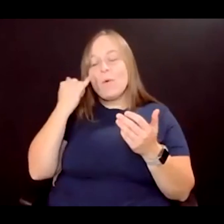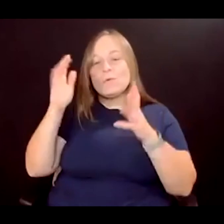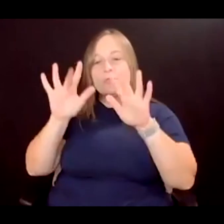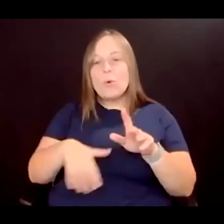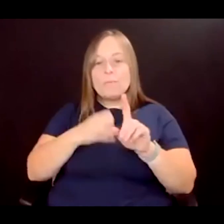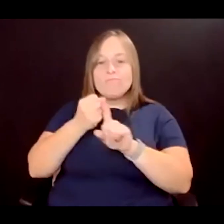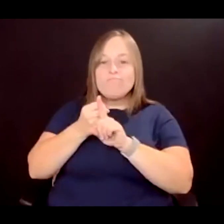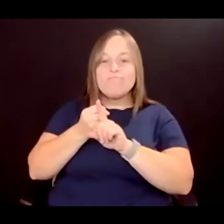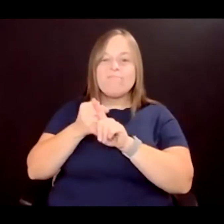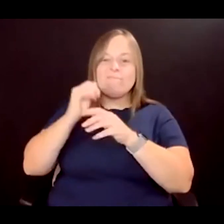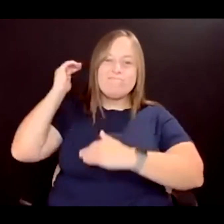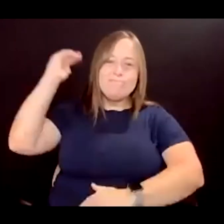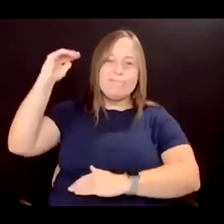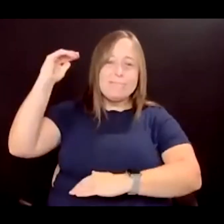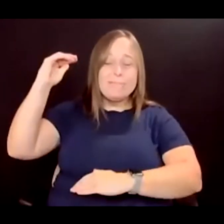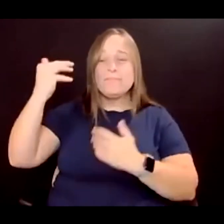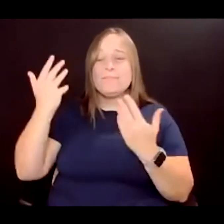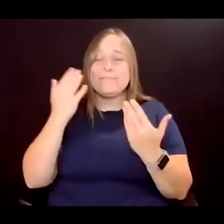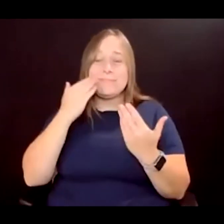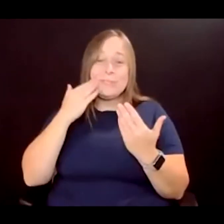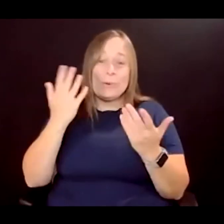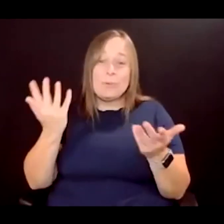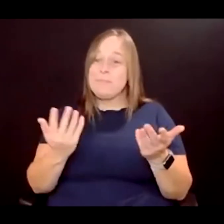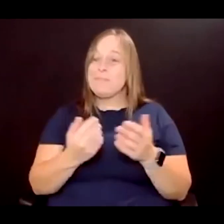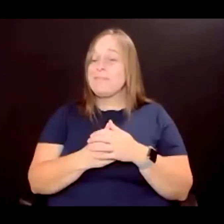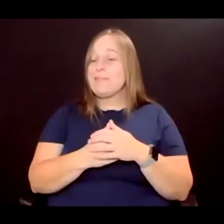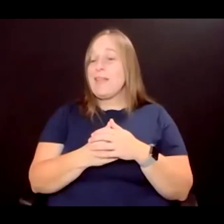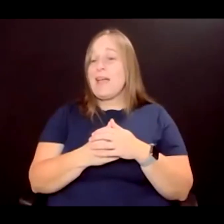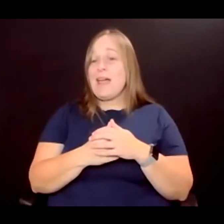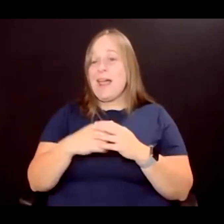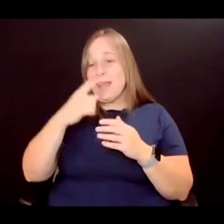it's trying to get it done as fast as possible and then have another crew come in